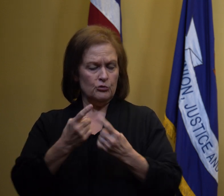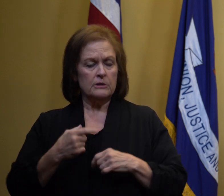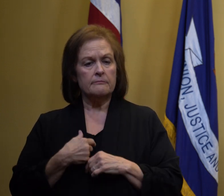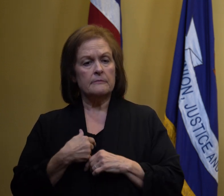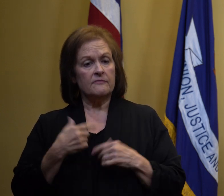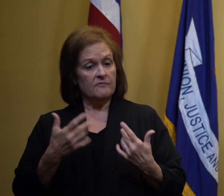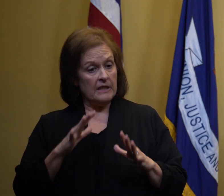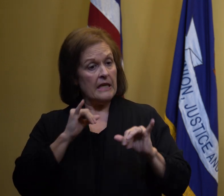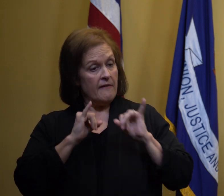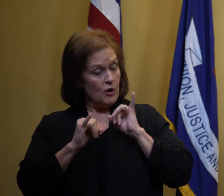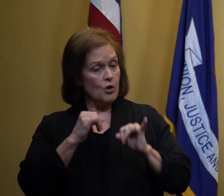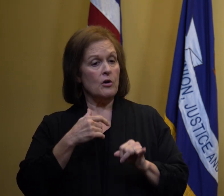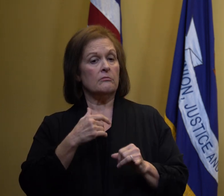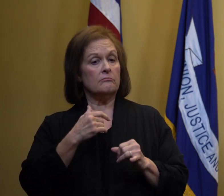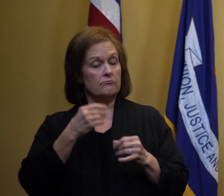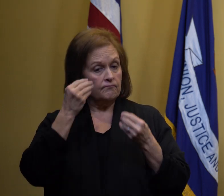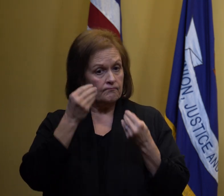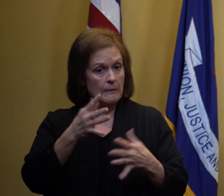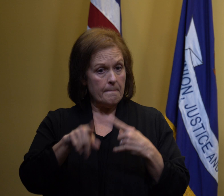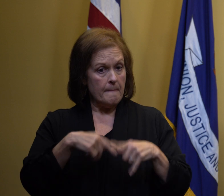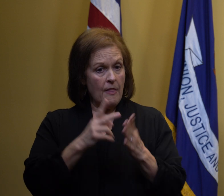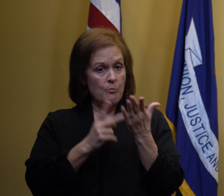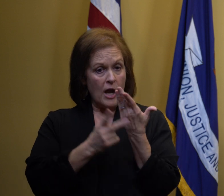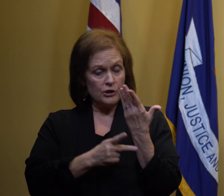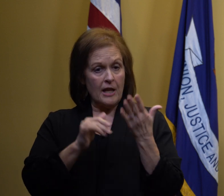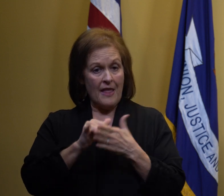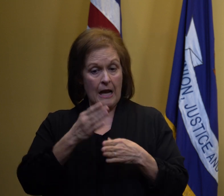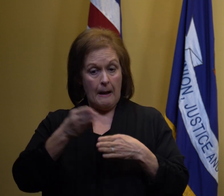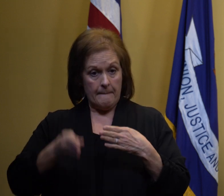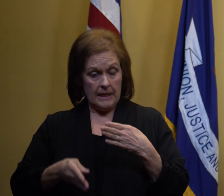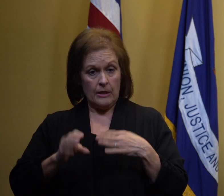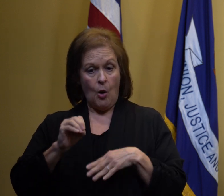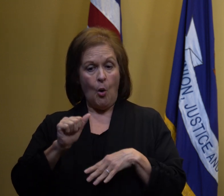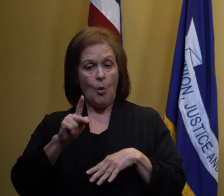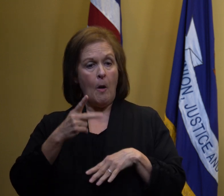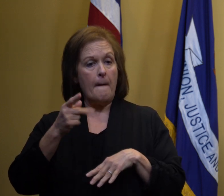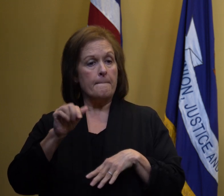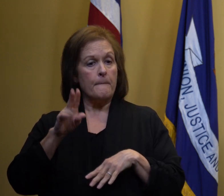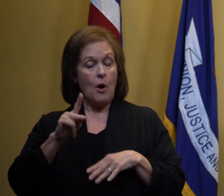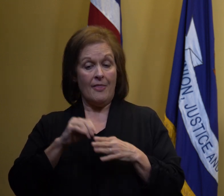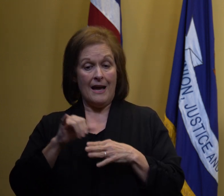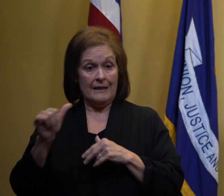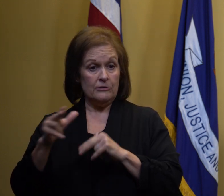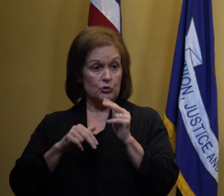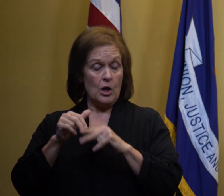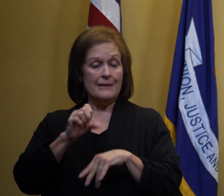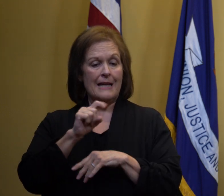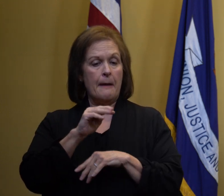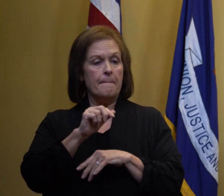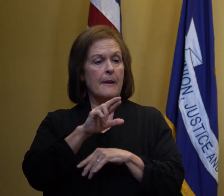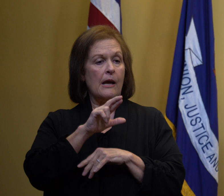I was interviewed and shared the timeline for projects that are complete, Oak Park, in construction, St. Roch,